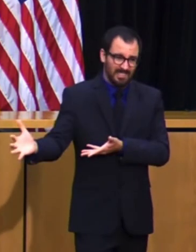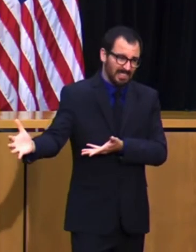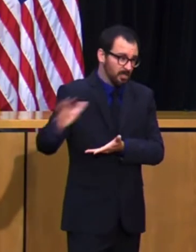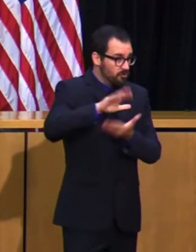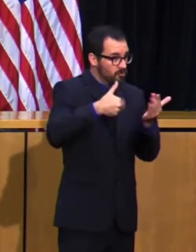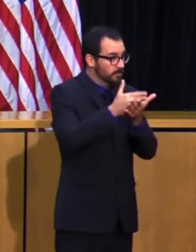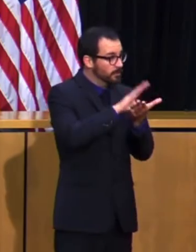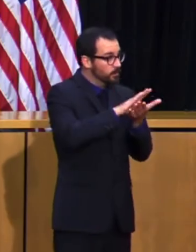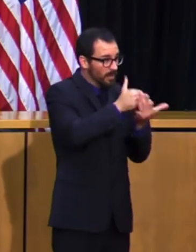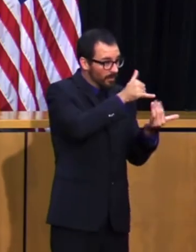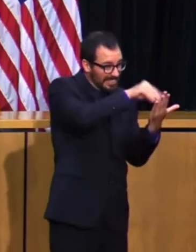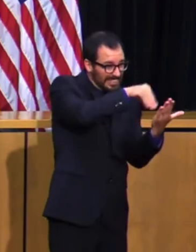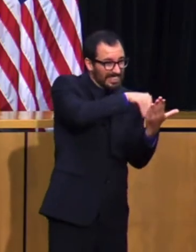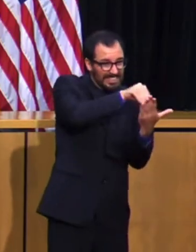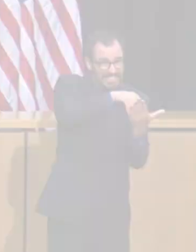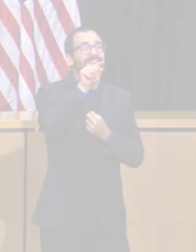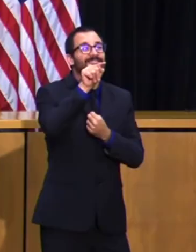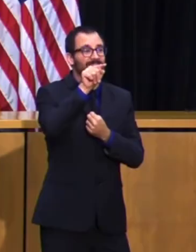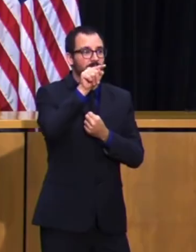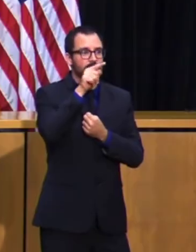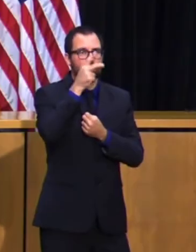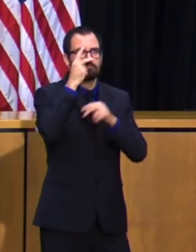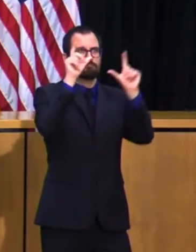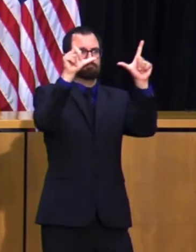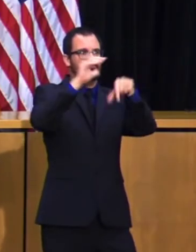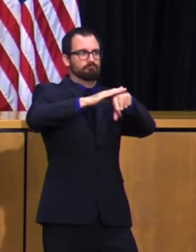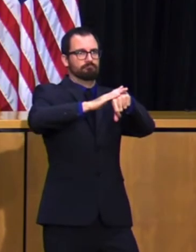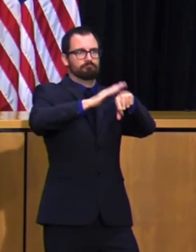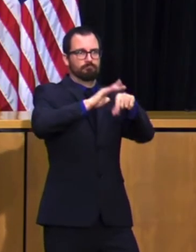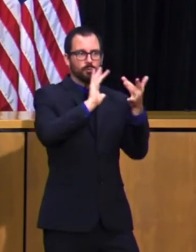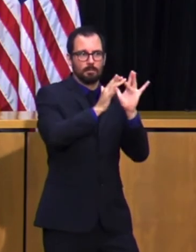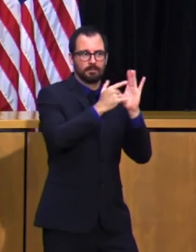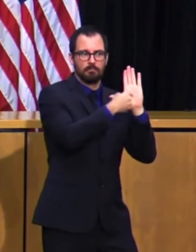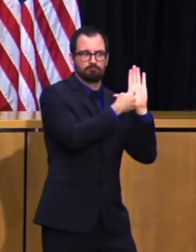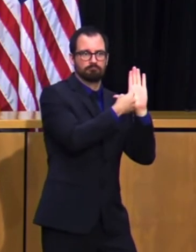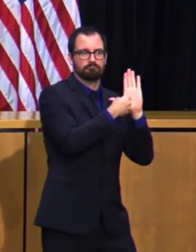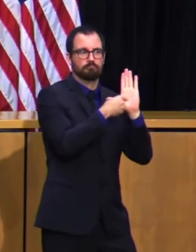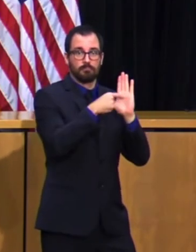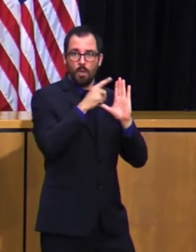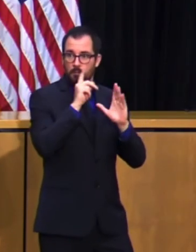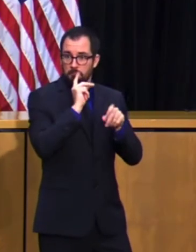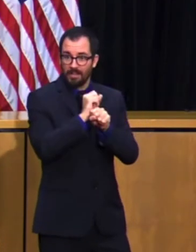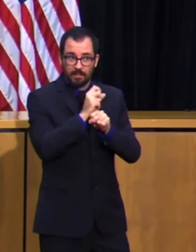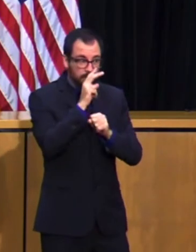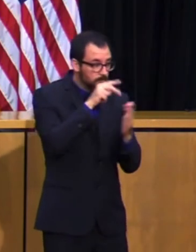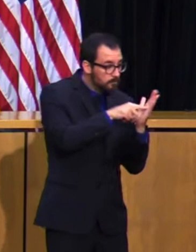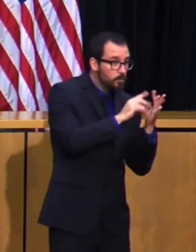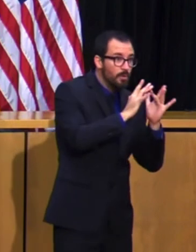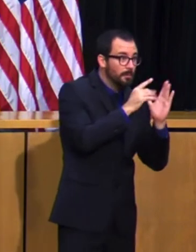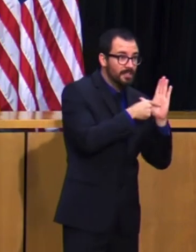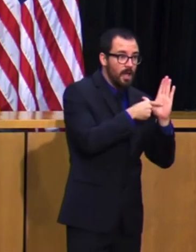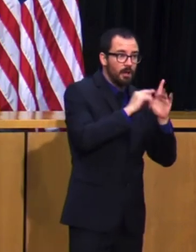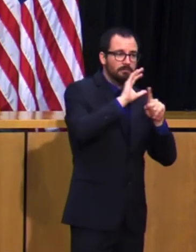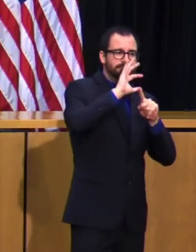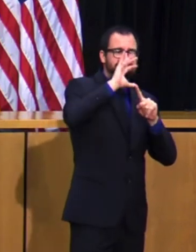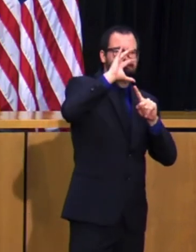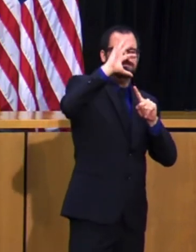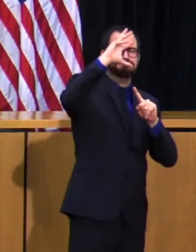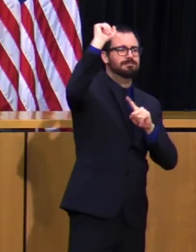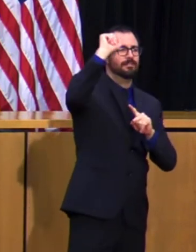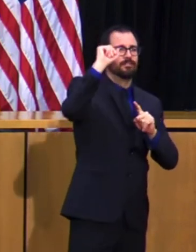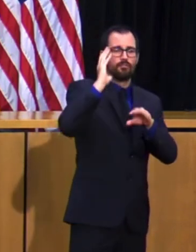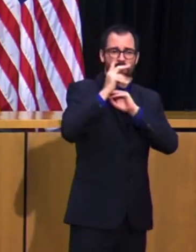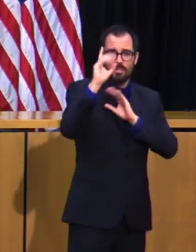do more than one. We talked a lot about testing. We talked a lot about the current debate in Washington